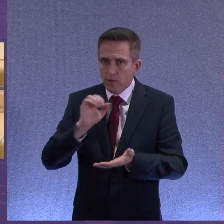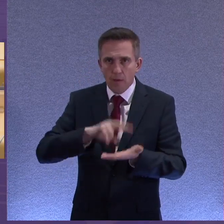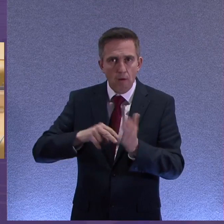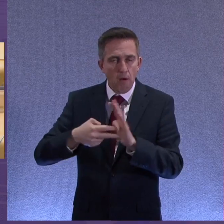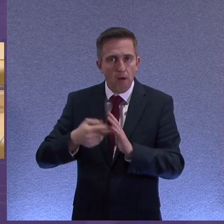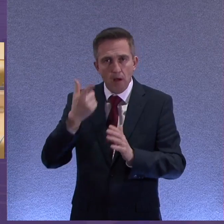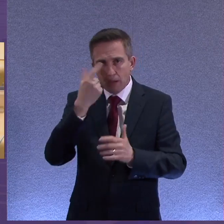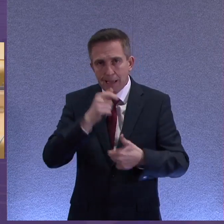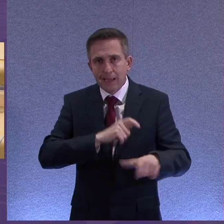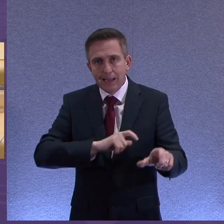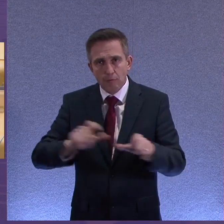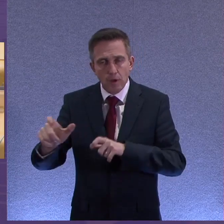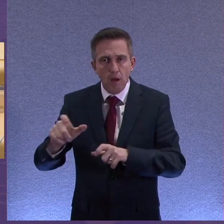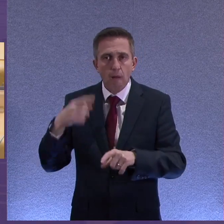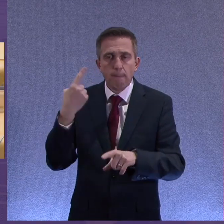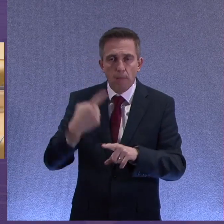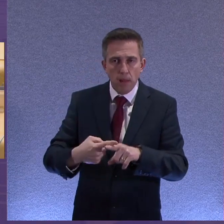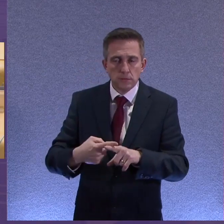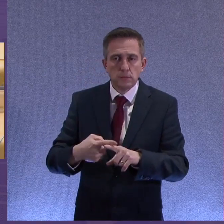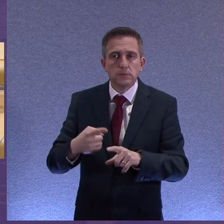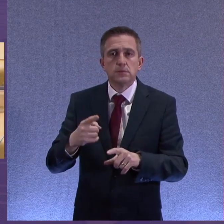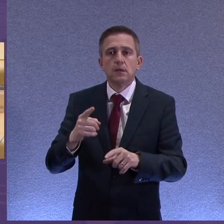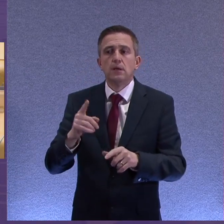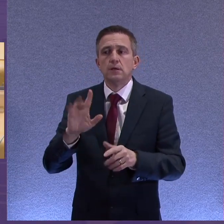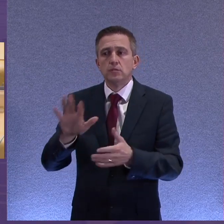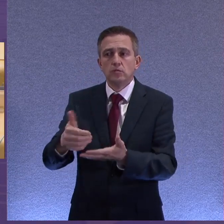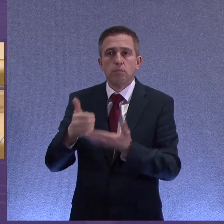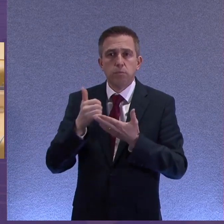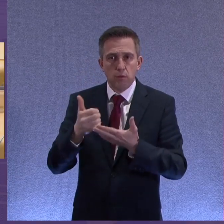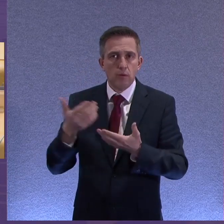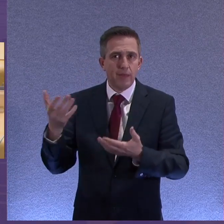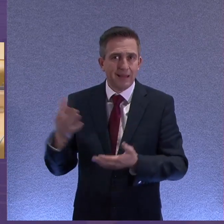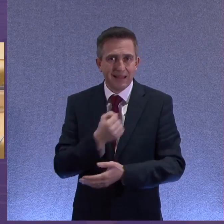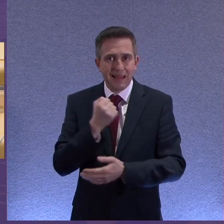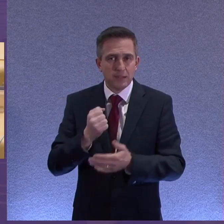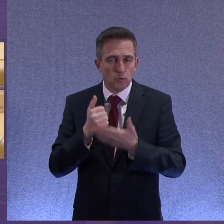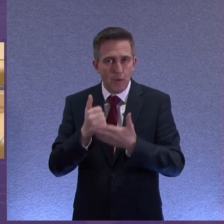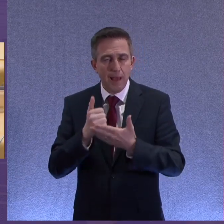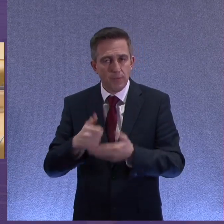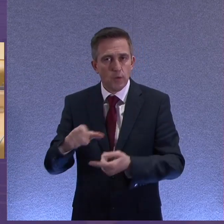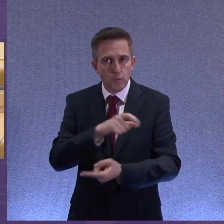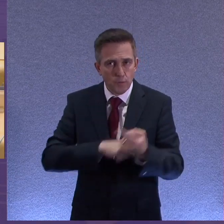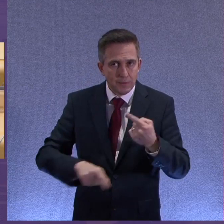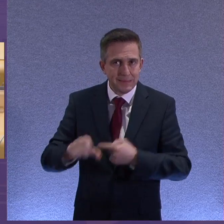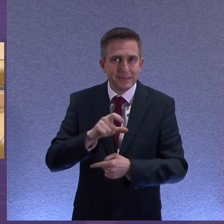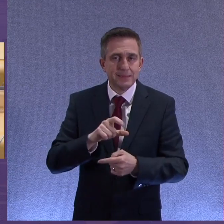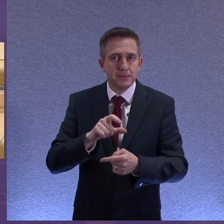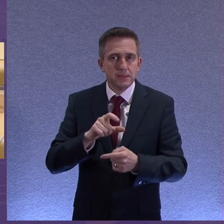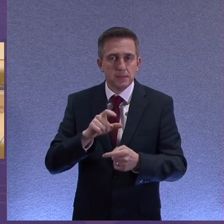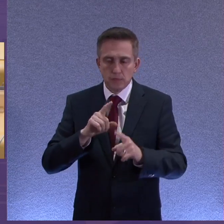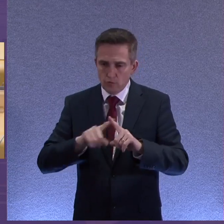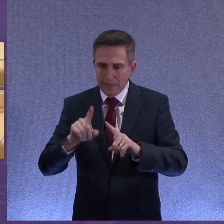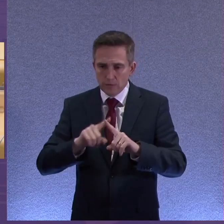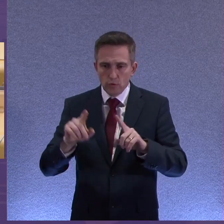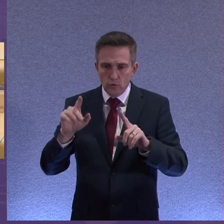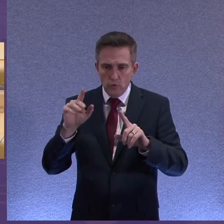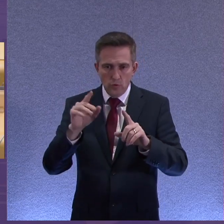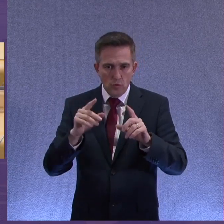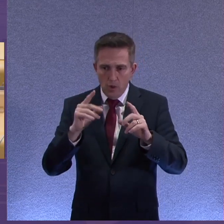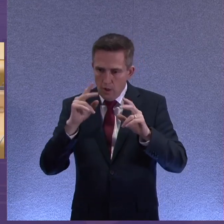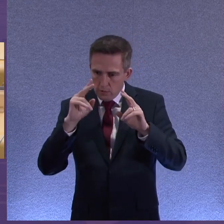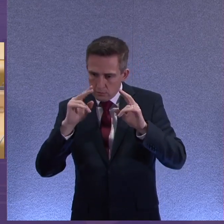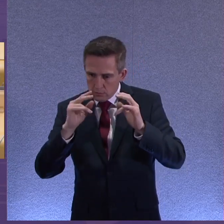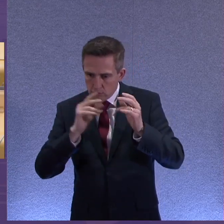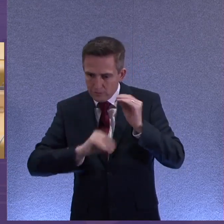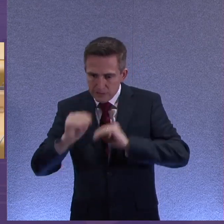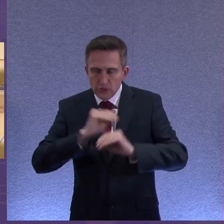alongside the support that they will be able to do to help the communities and to prioritise some of their existing work to